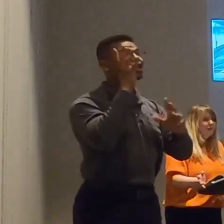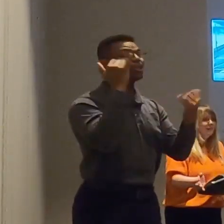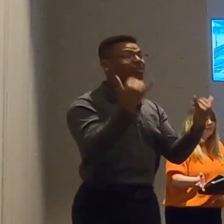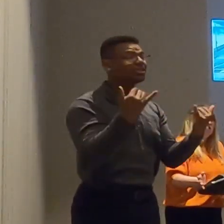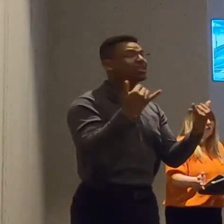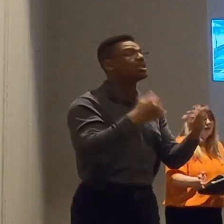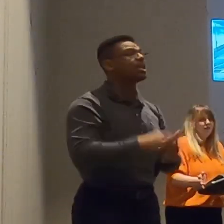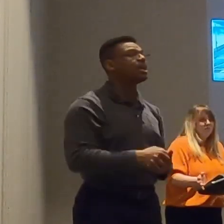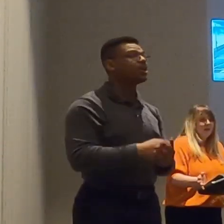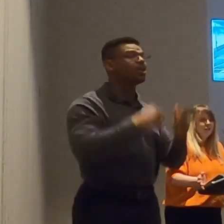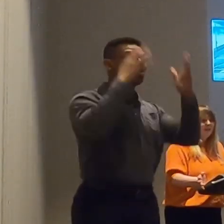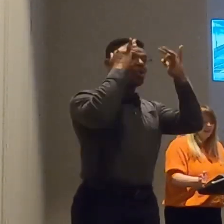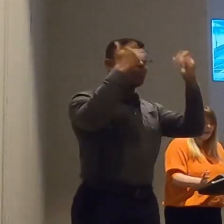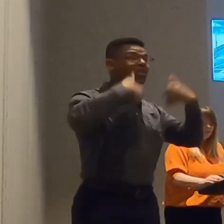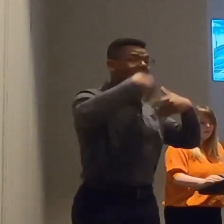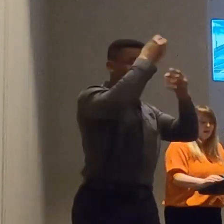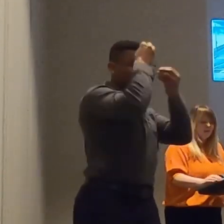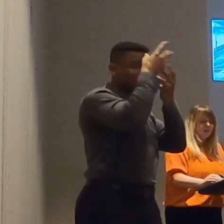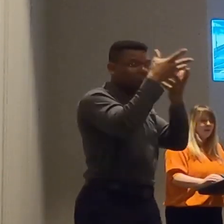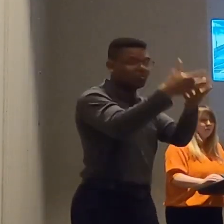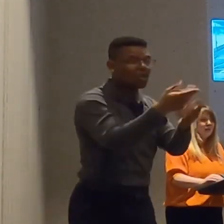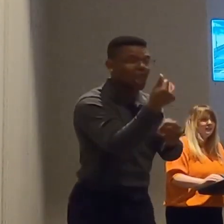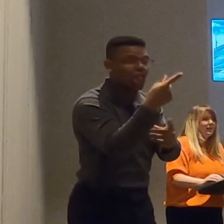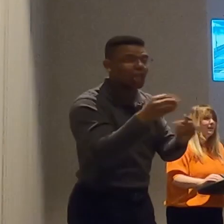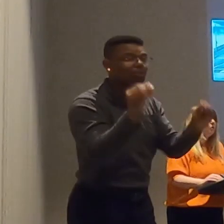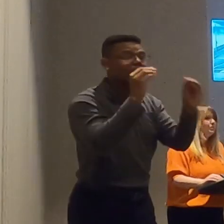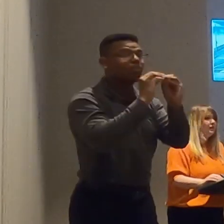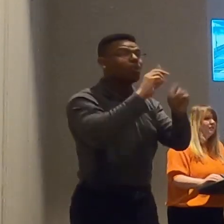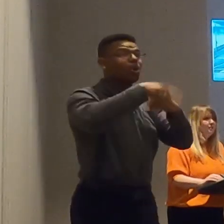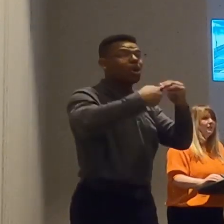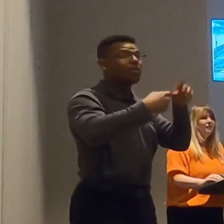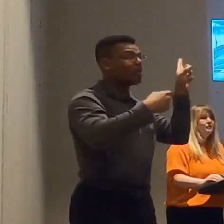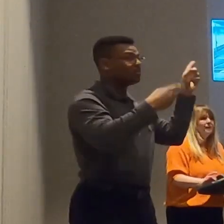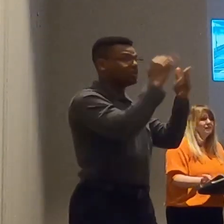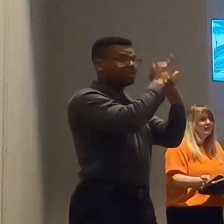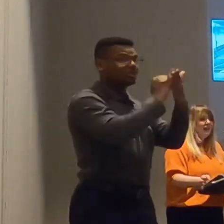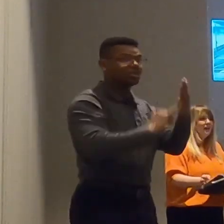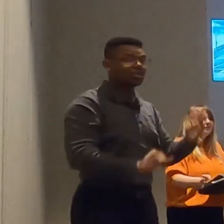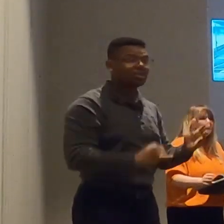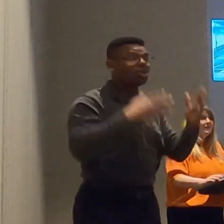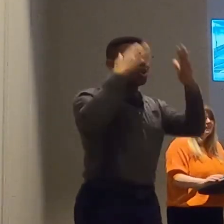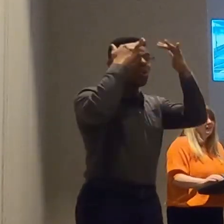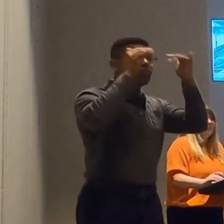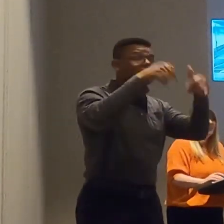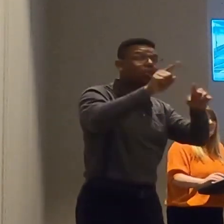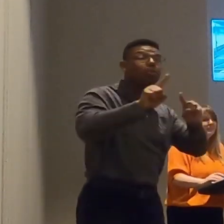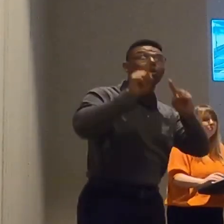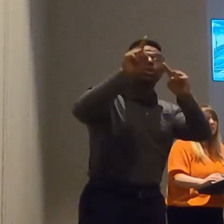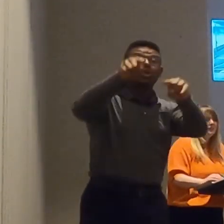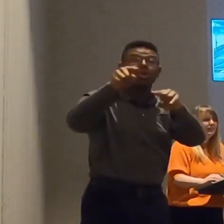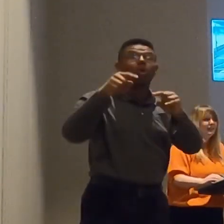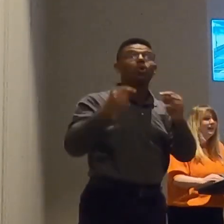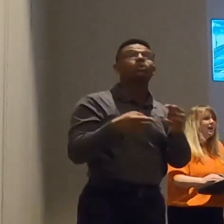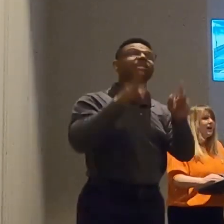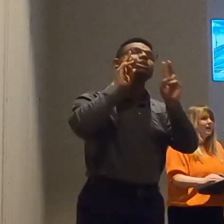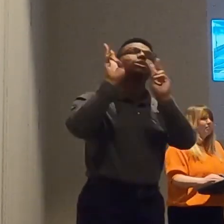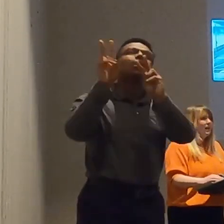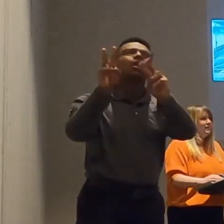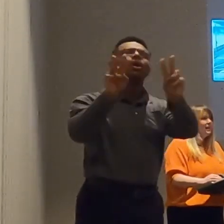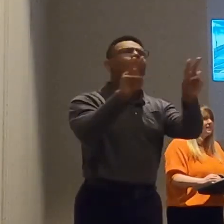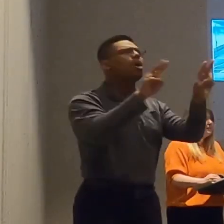brought everyone a little more information about these artworks, and I hope that you can go down to the gallery and take a look at these in